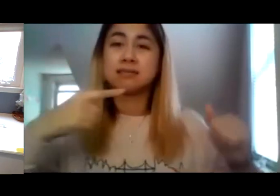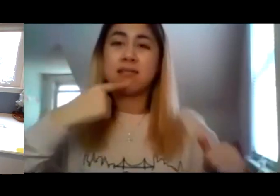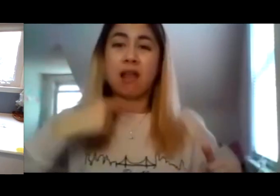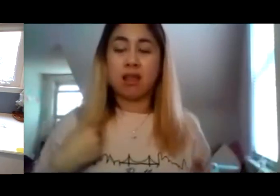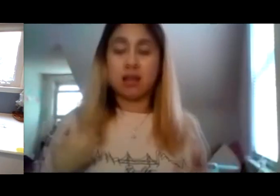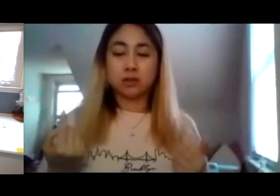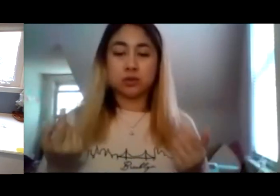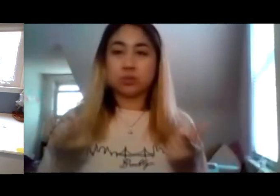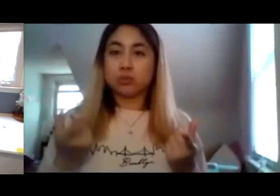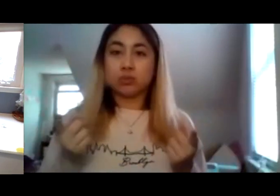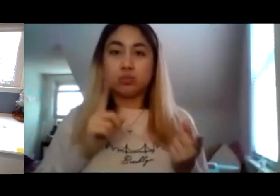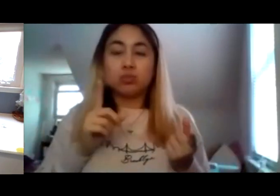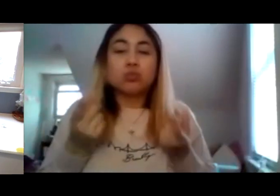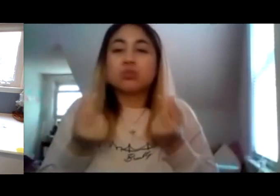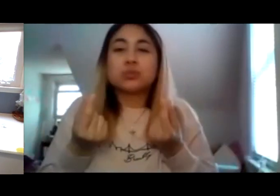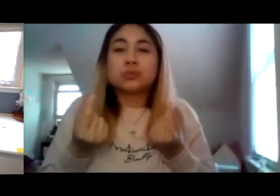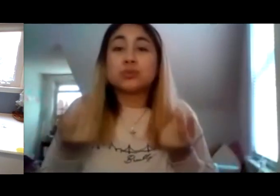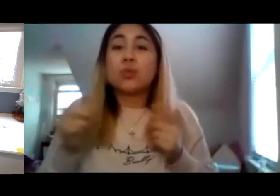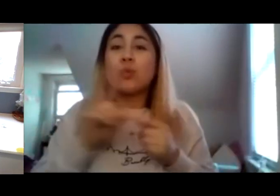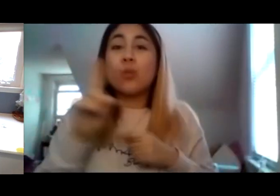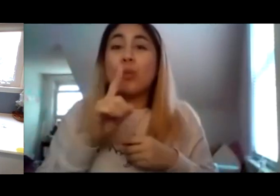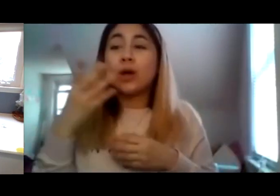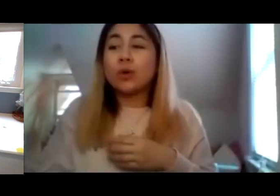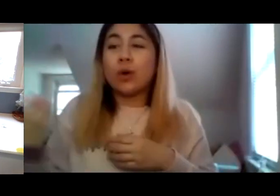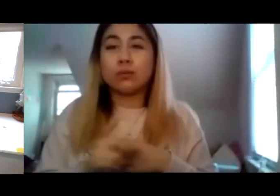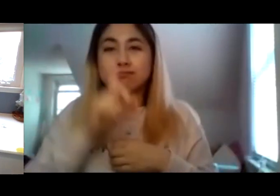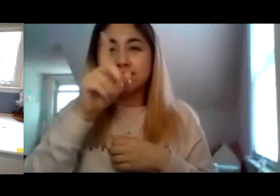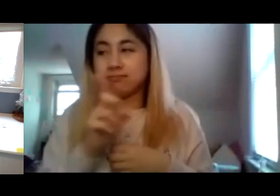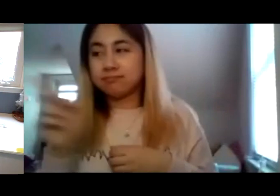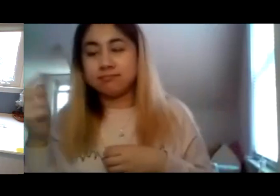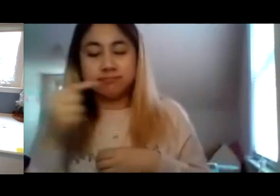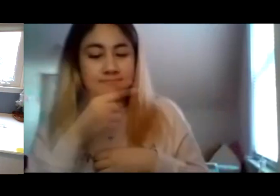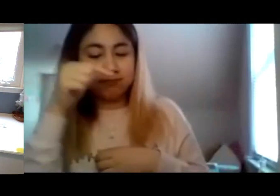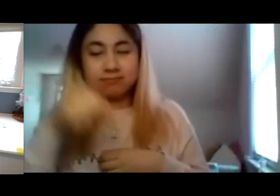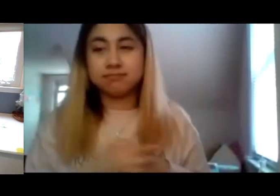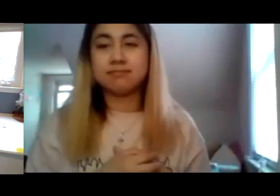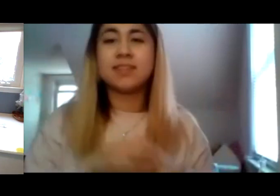go. Okay? We can also do it with our pillow.